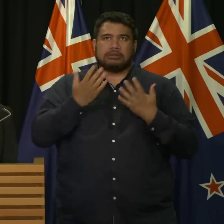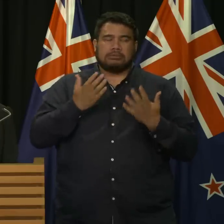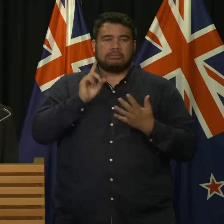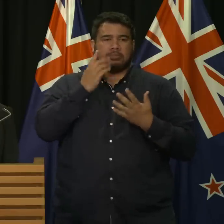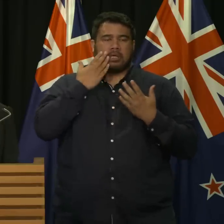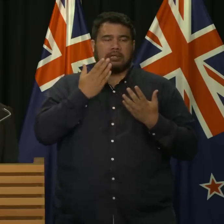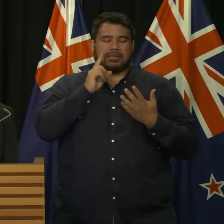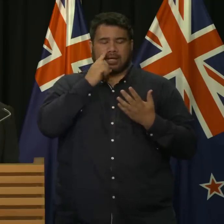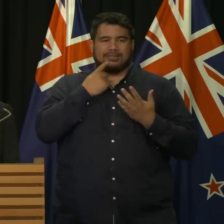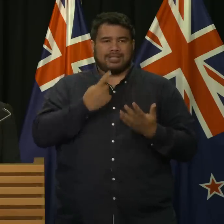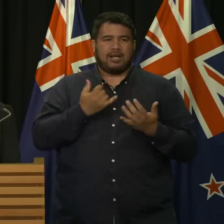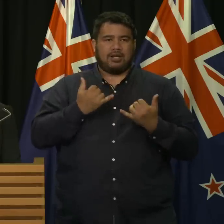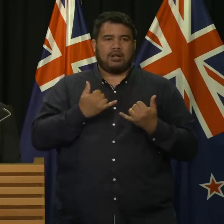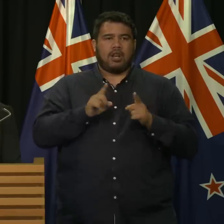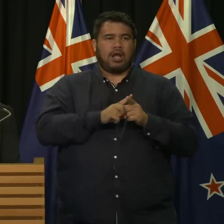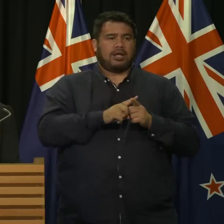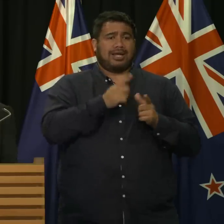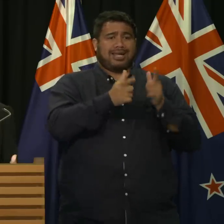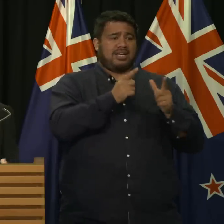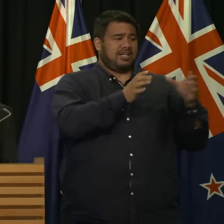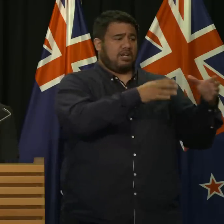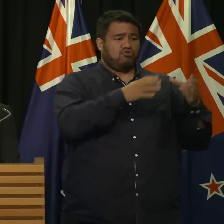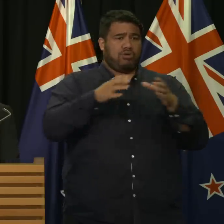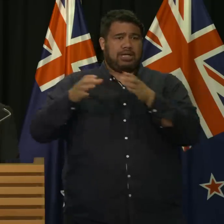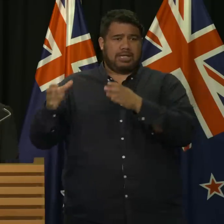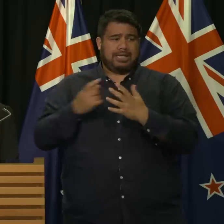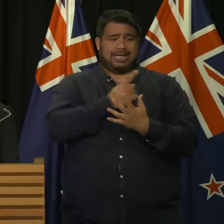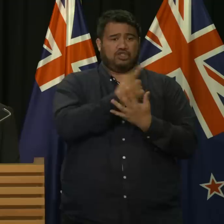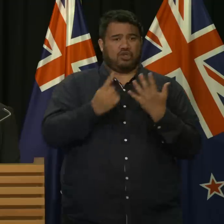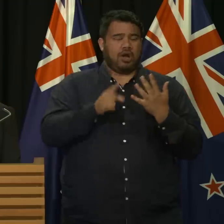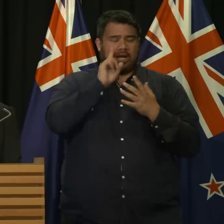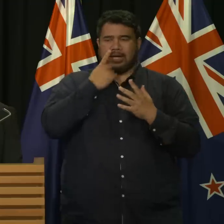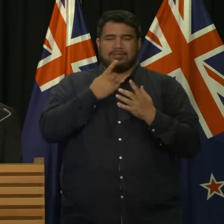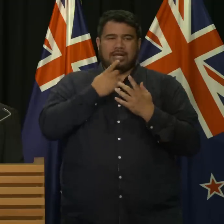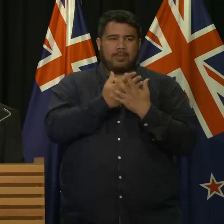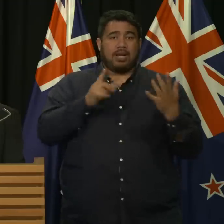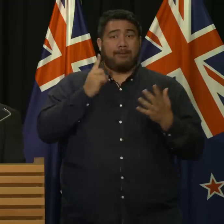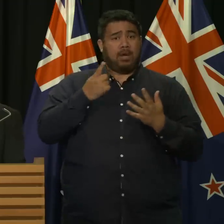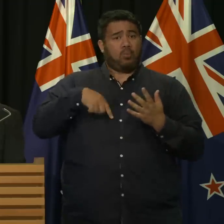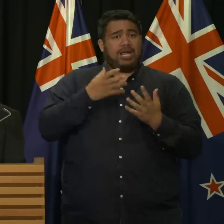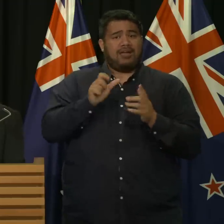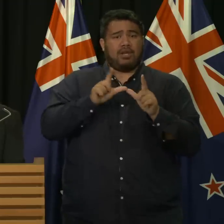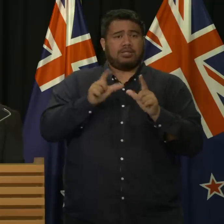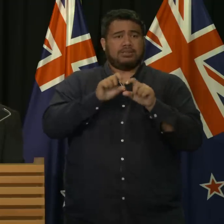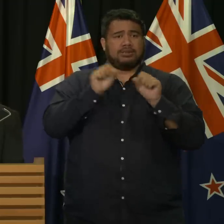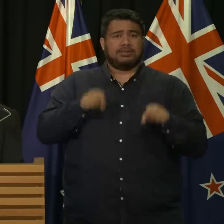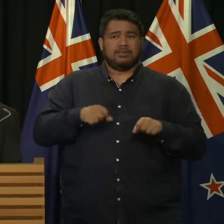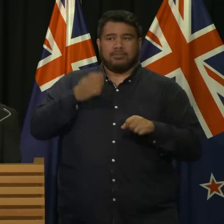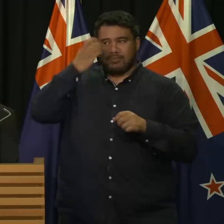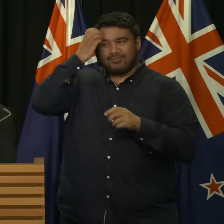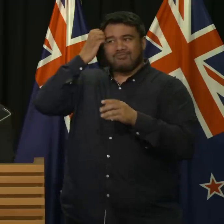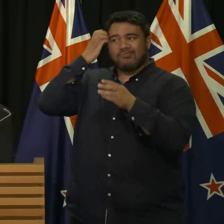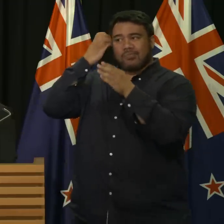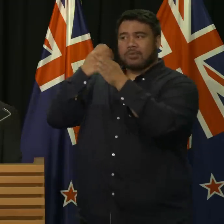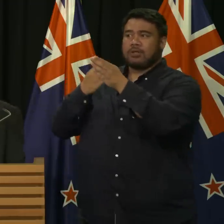around the individual categories of guns, but of course we license firearms in New Zealand. Where did he get his gun licence?